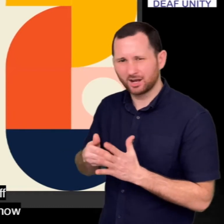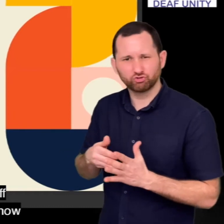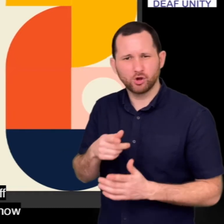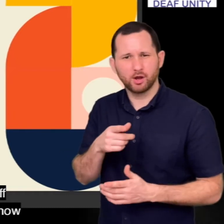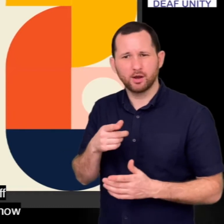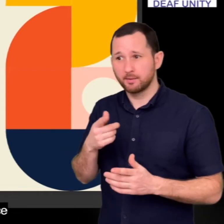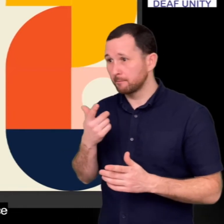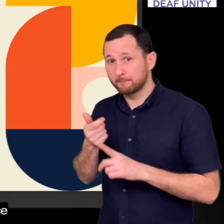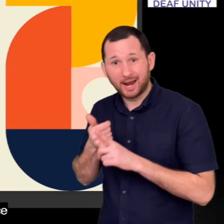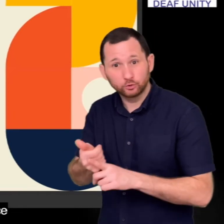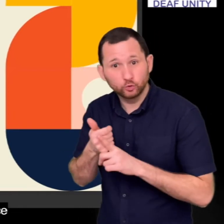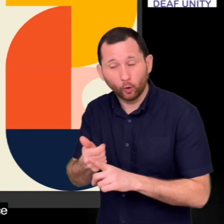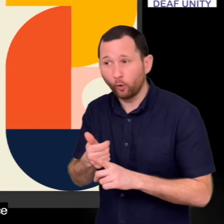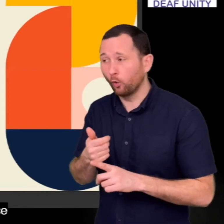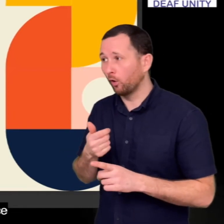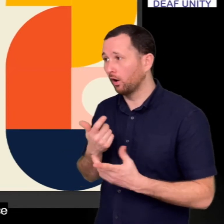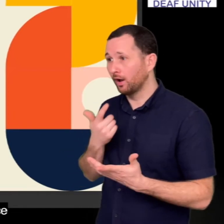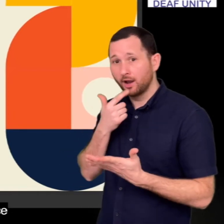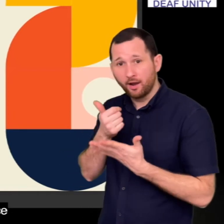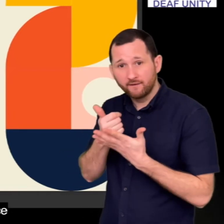as mentorship and